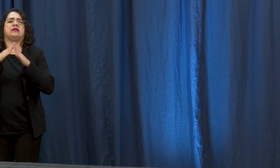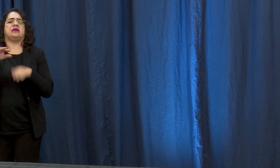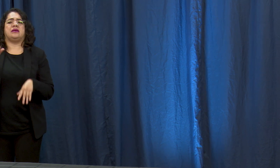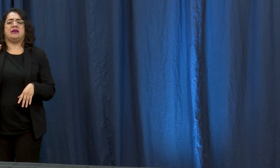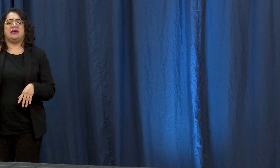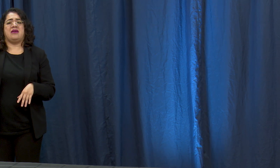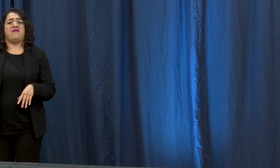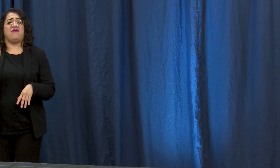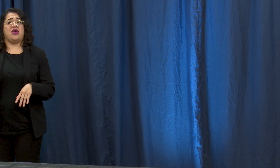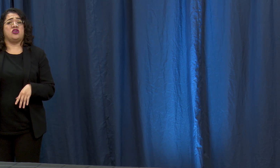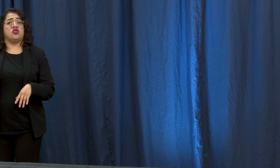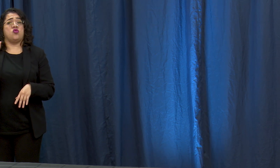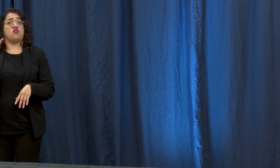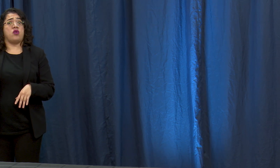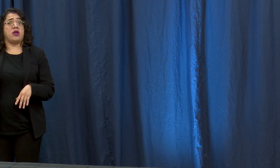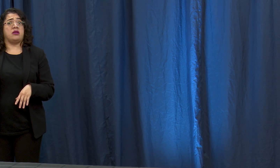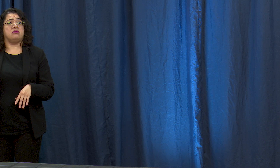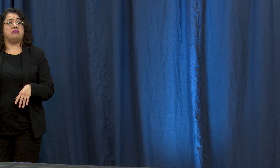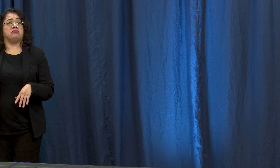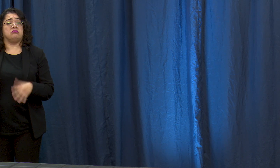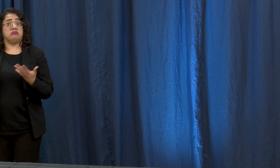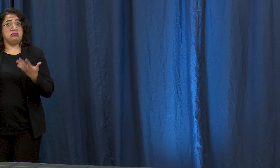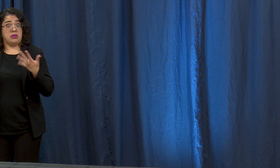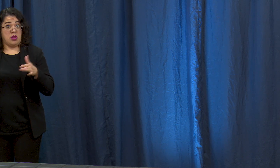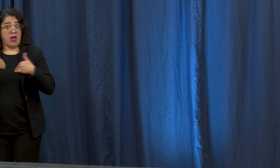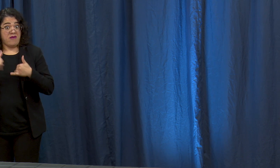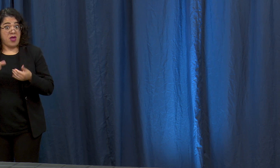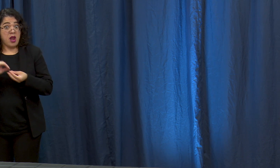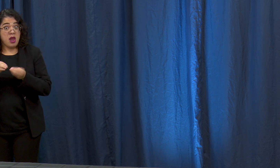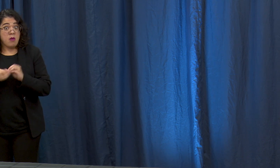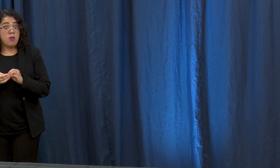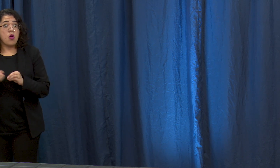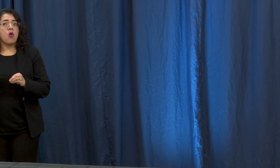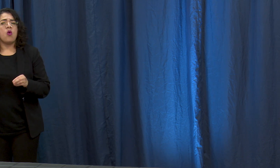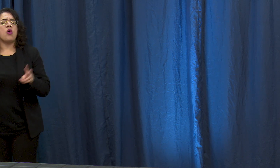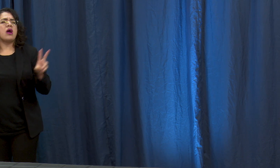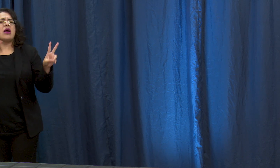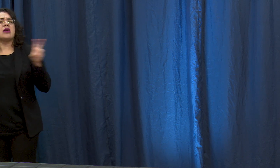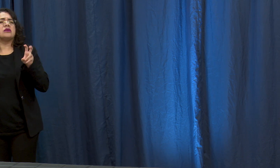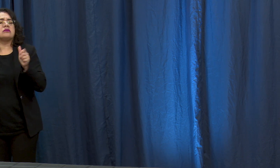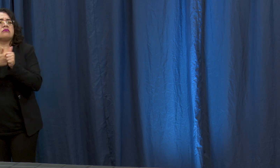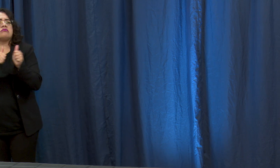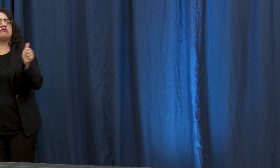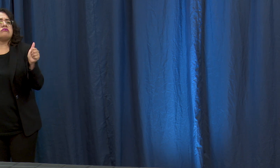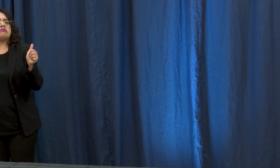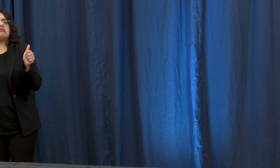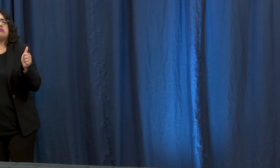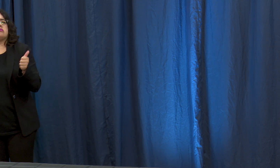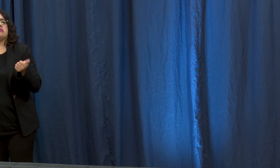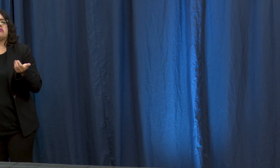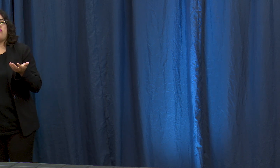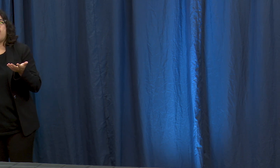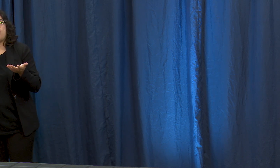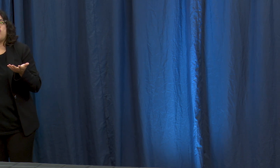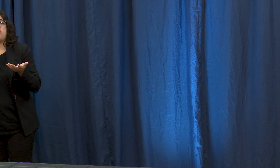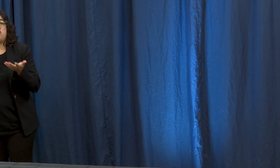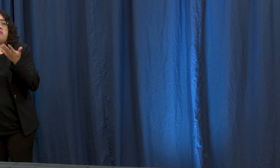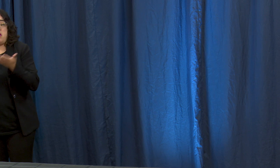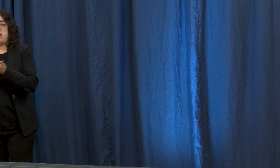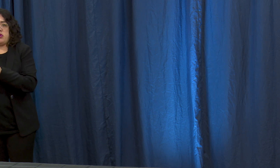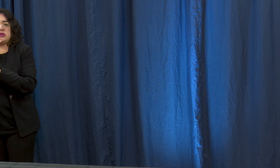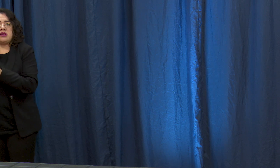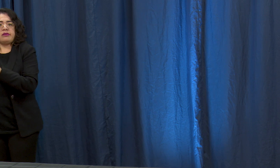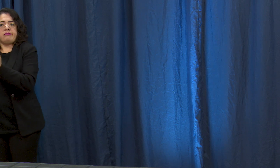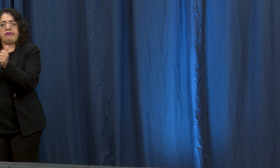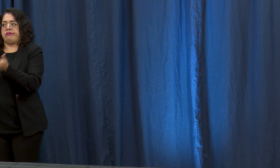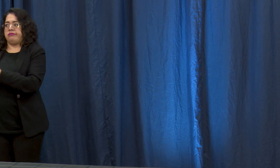rates yet? Is that a number that we have? Or is there some maybe issues with the backlog of why we don't have those numbers yet? And is the city